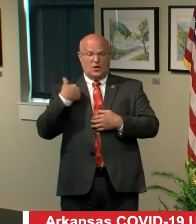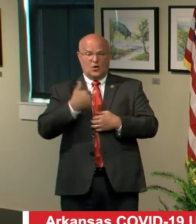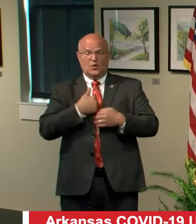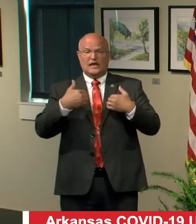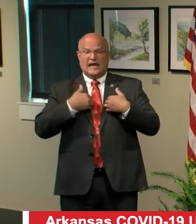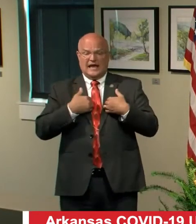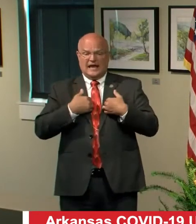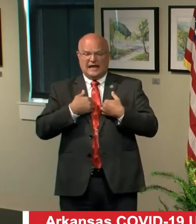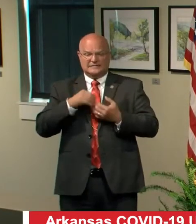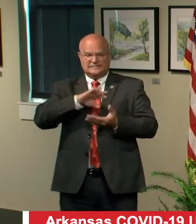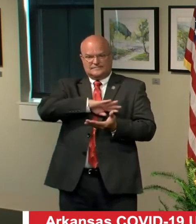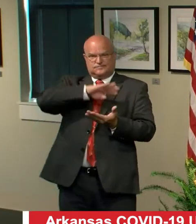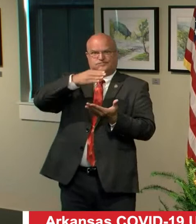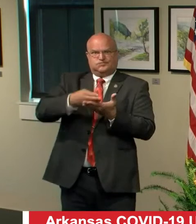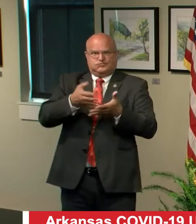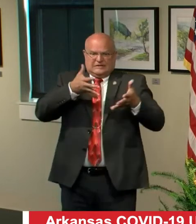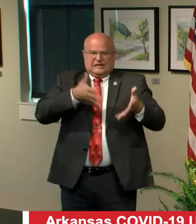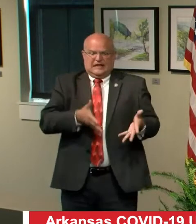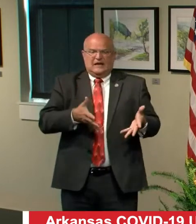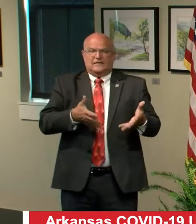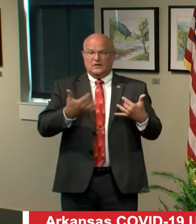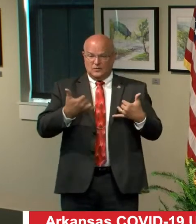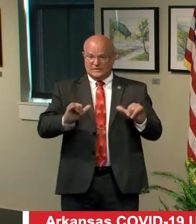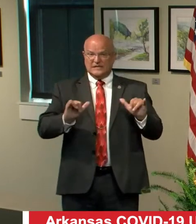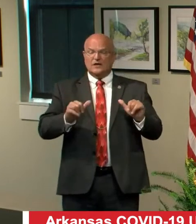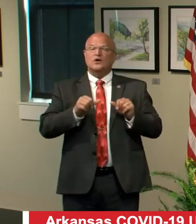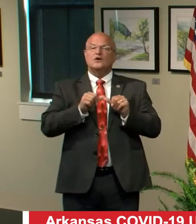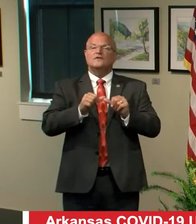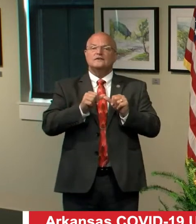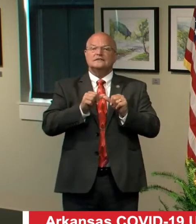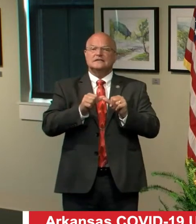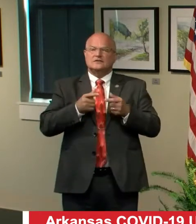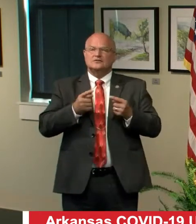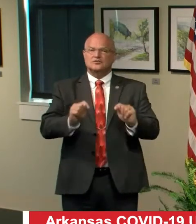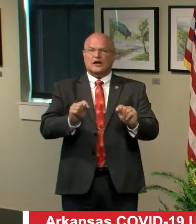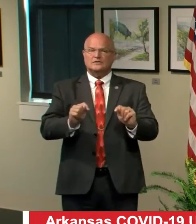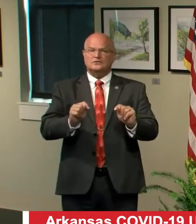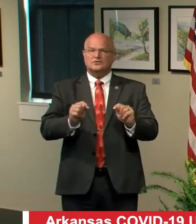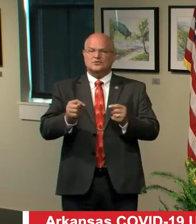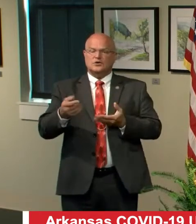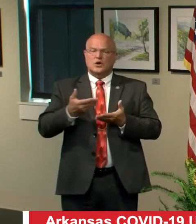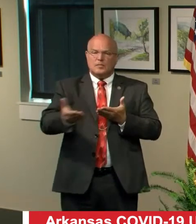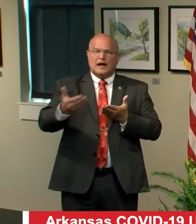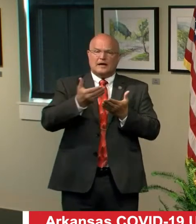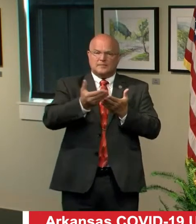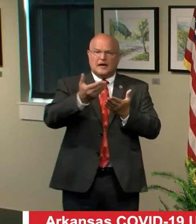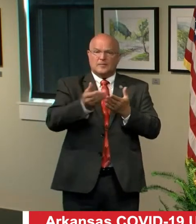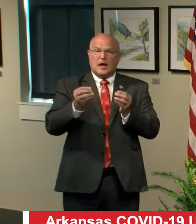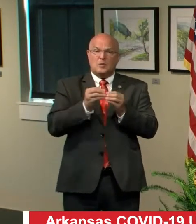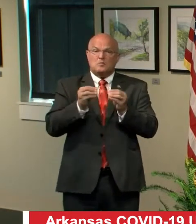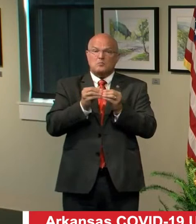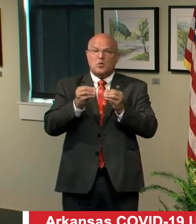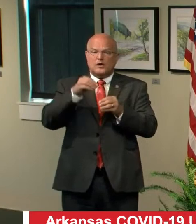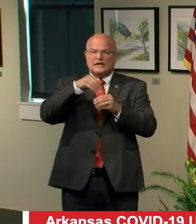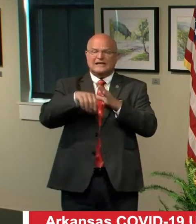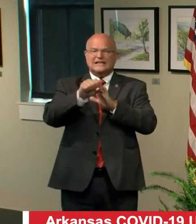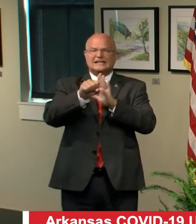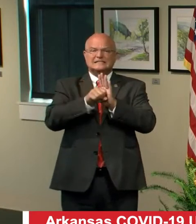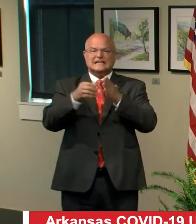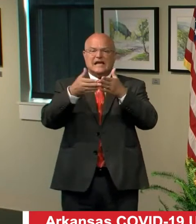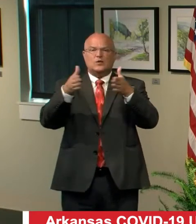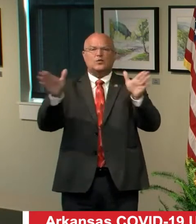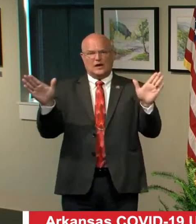had a surplus, we still have a surplus. We've continued to try to acquire new ventilators into our